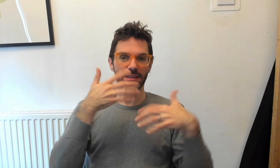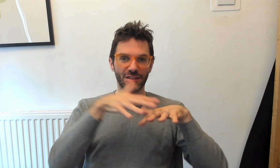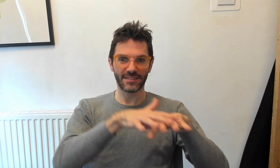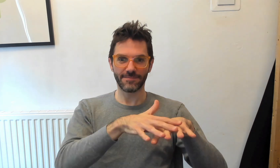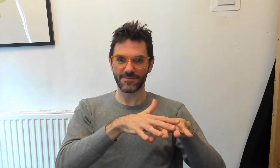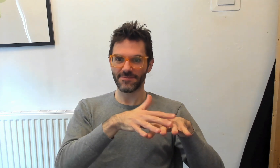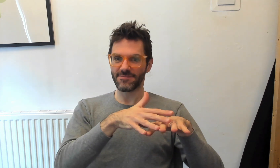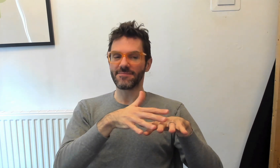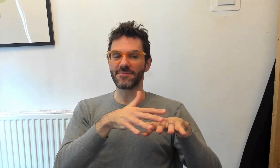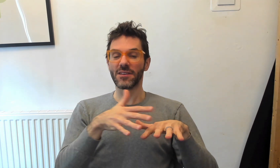easier to integrate,